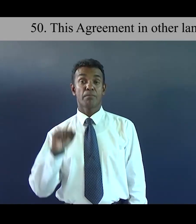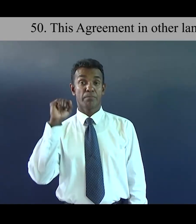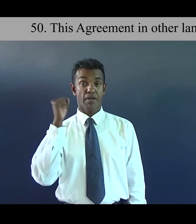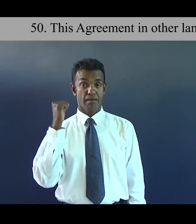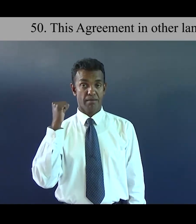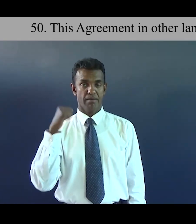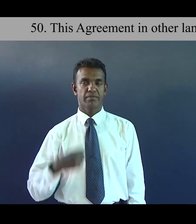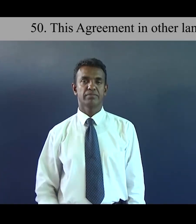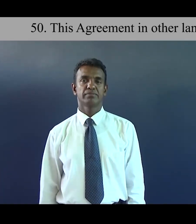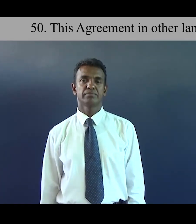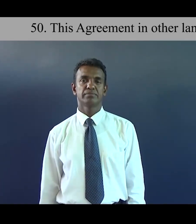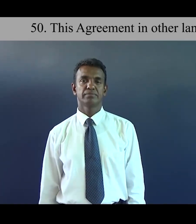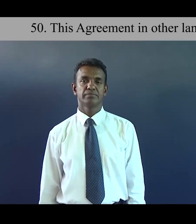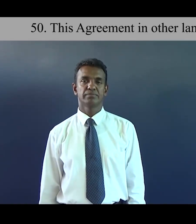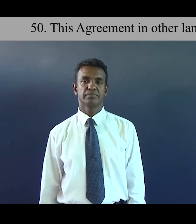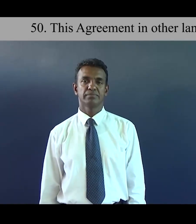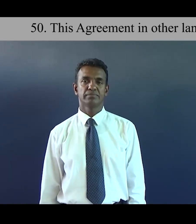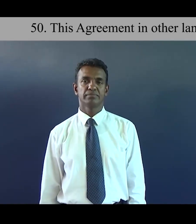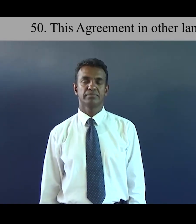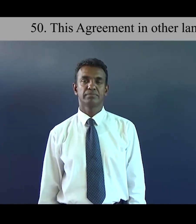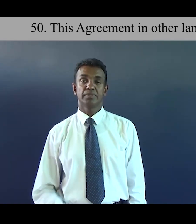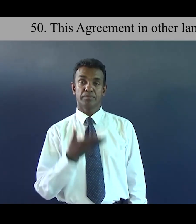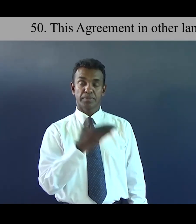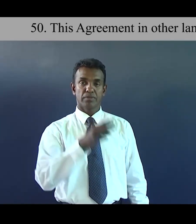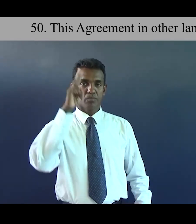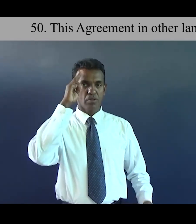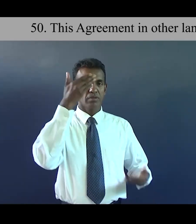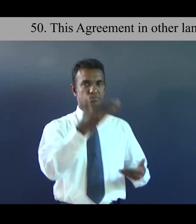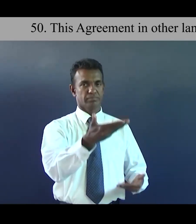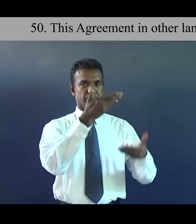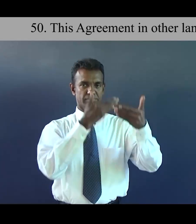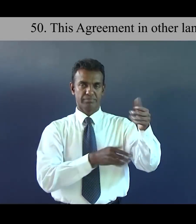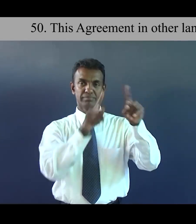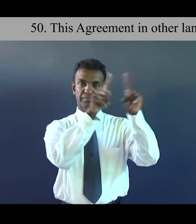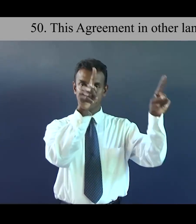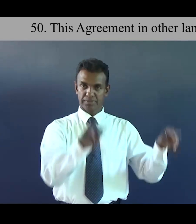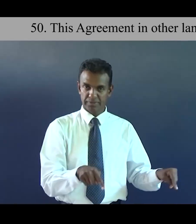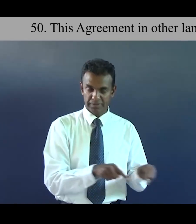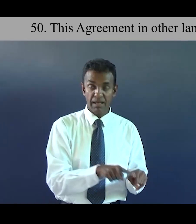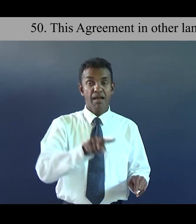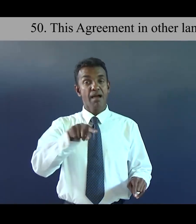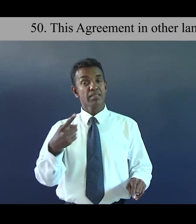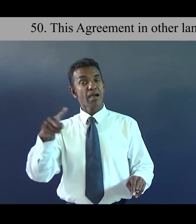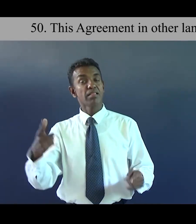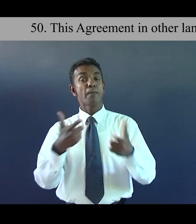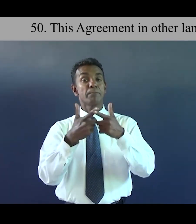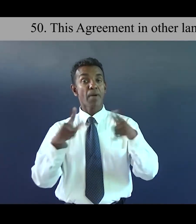This agreement in other languages. This agreement will be printed